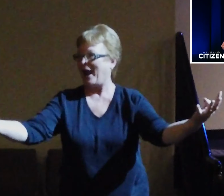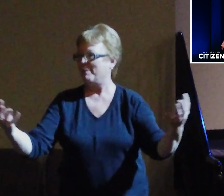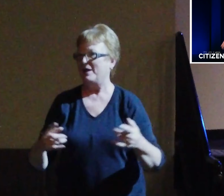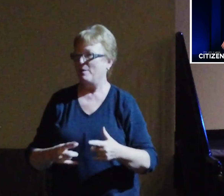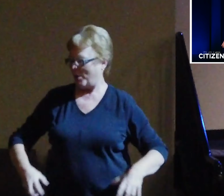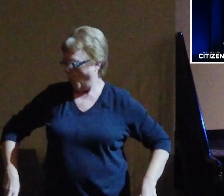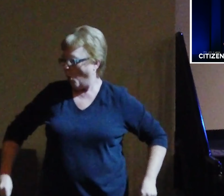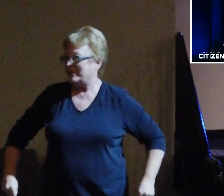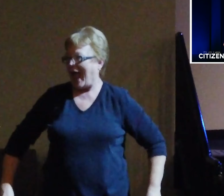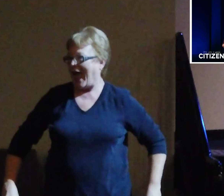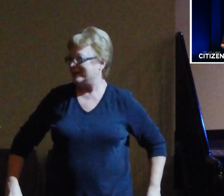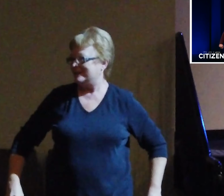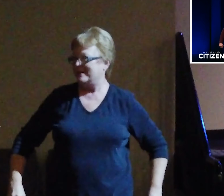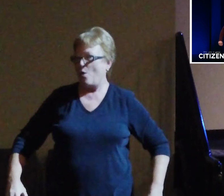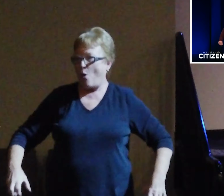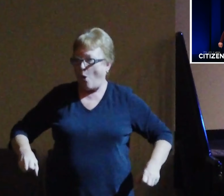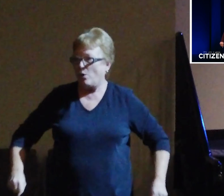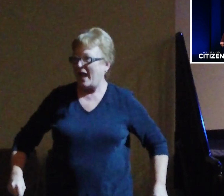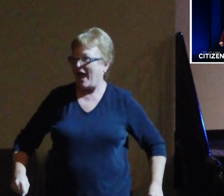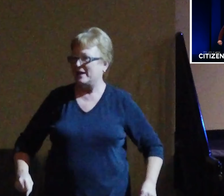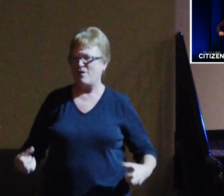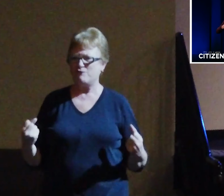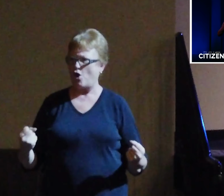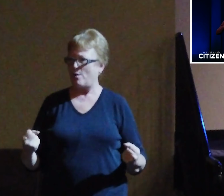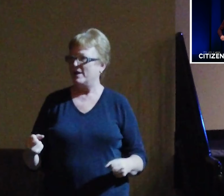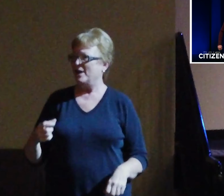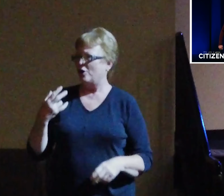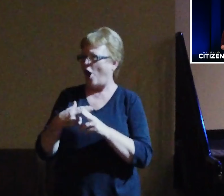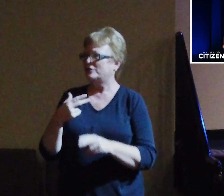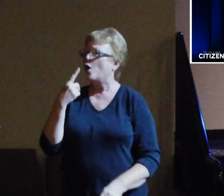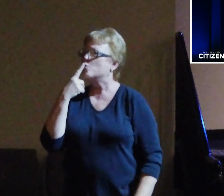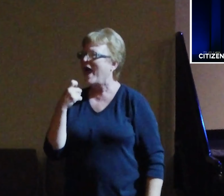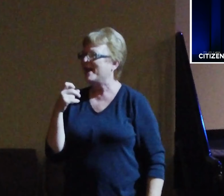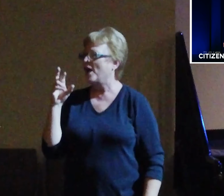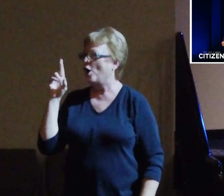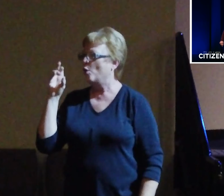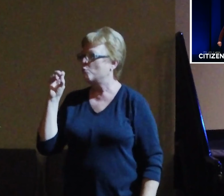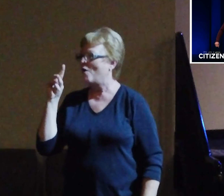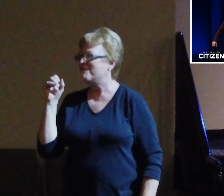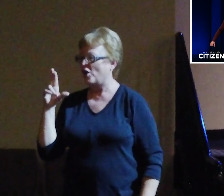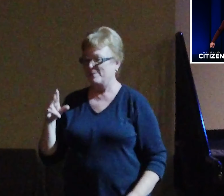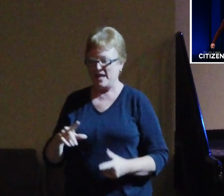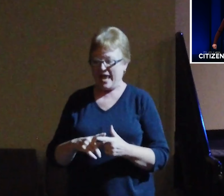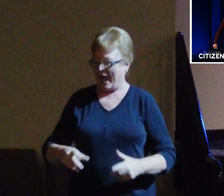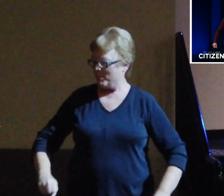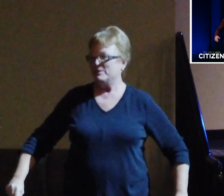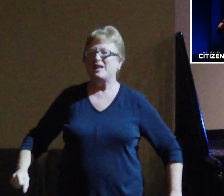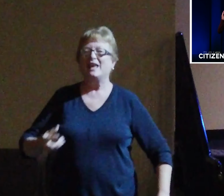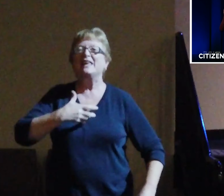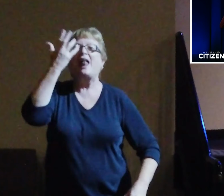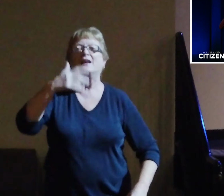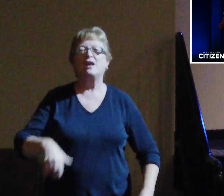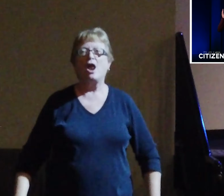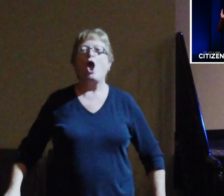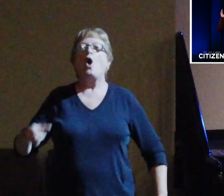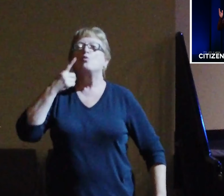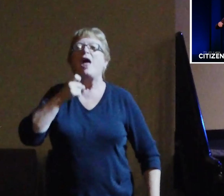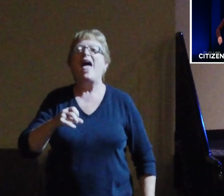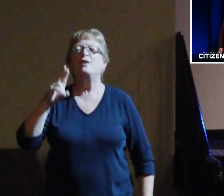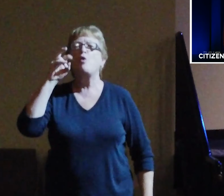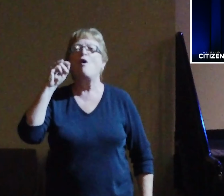guys know I'm talking about some of you. They would grasp hands as firmly as they could, or they'd link arms, whatever it was. And then they would yell out to the other team,